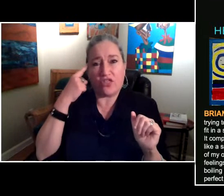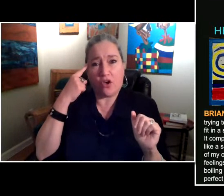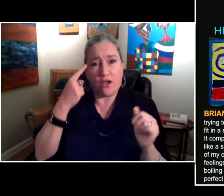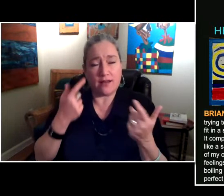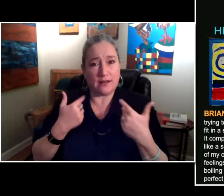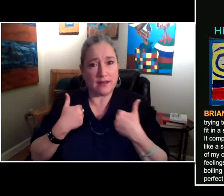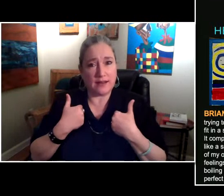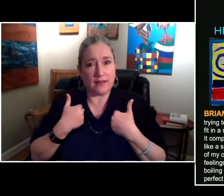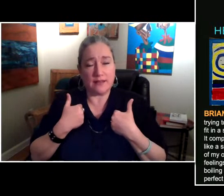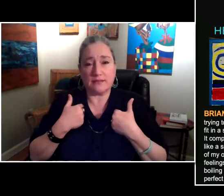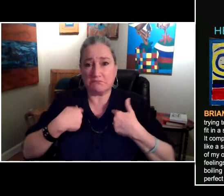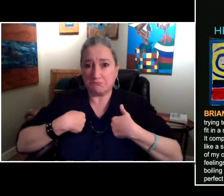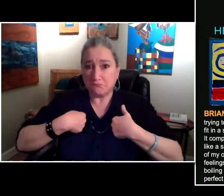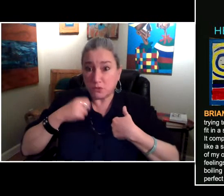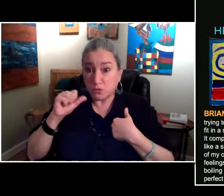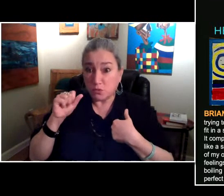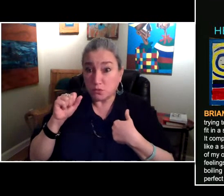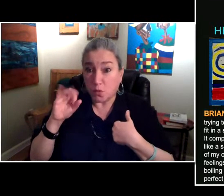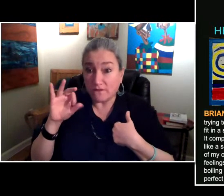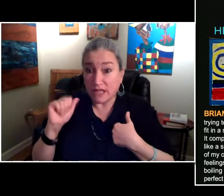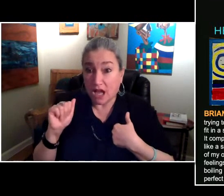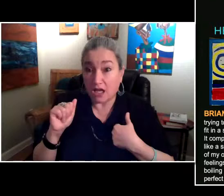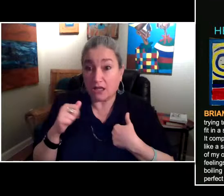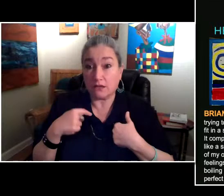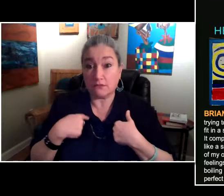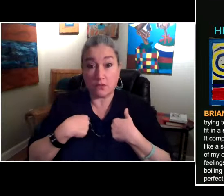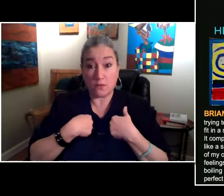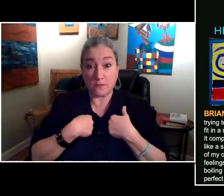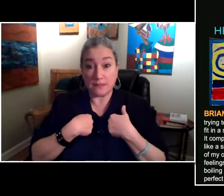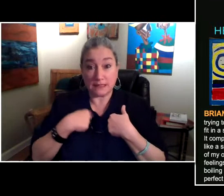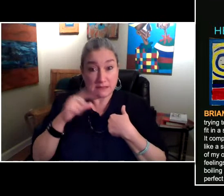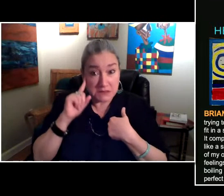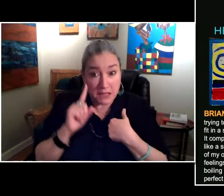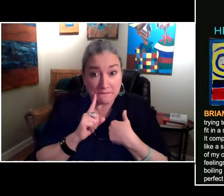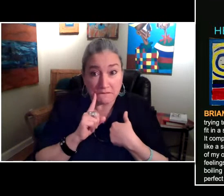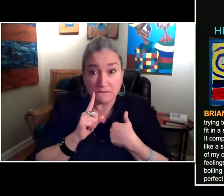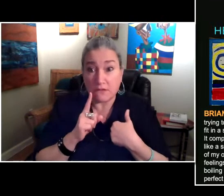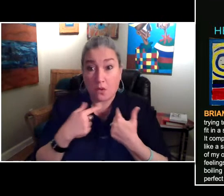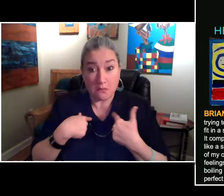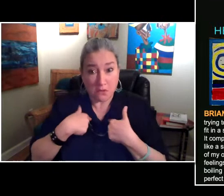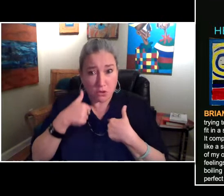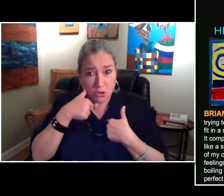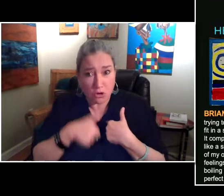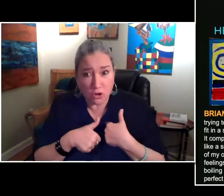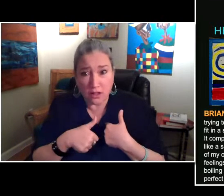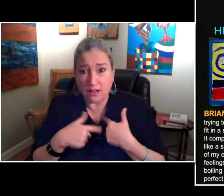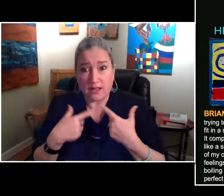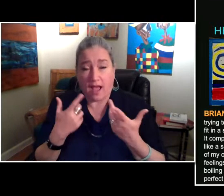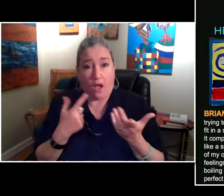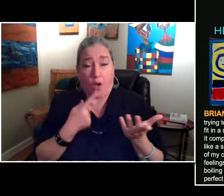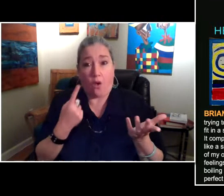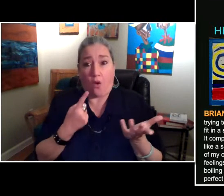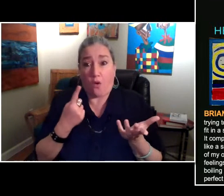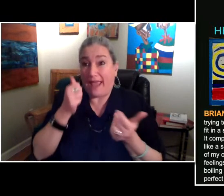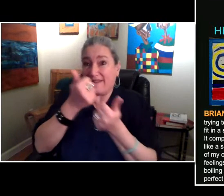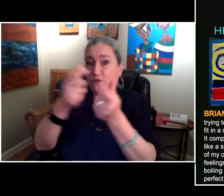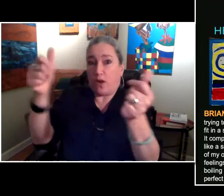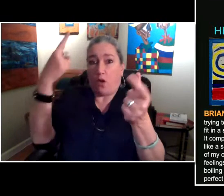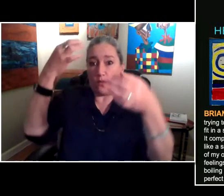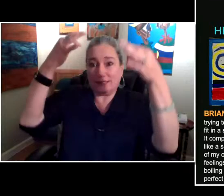of identity. I never thought, I am Sophia, or I am